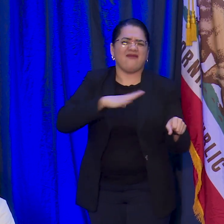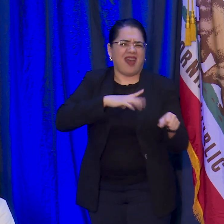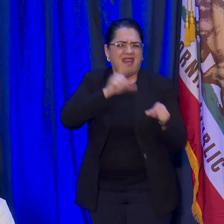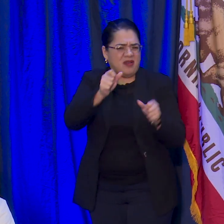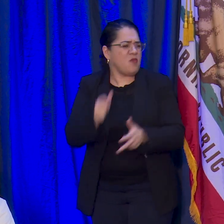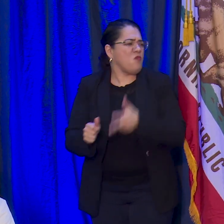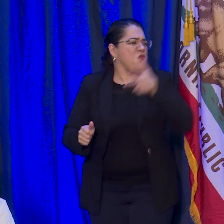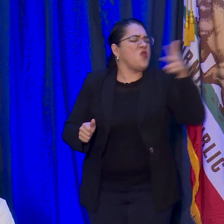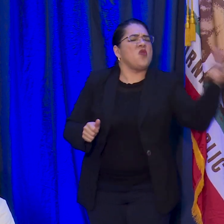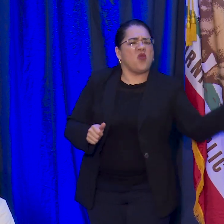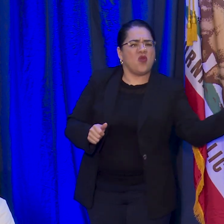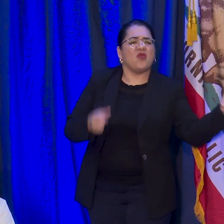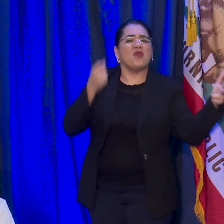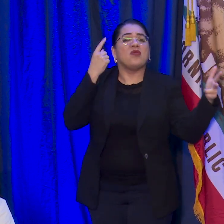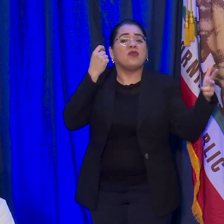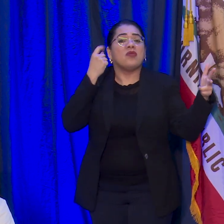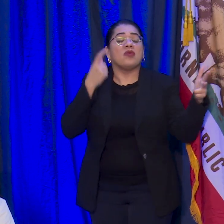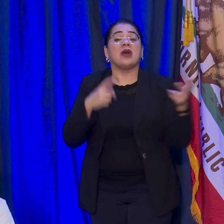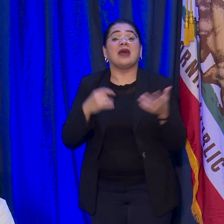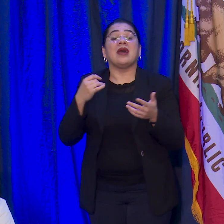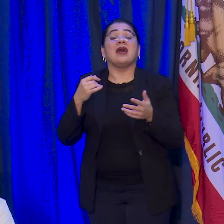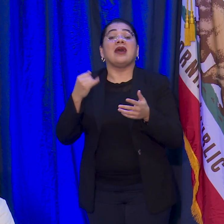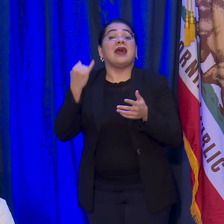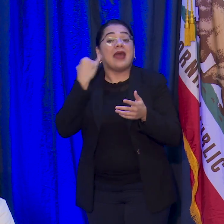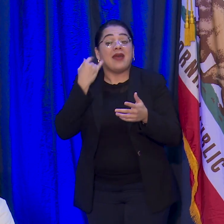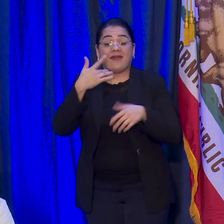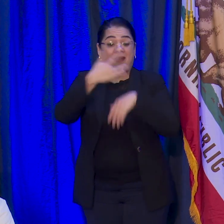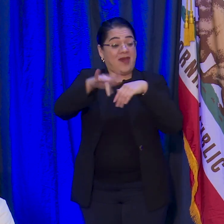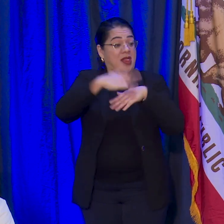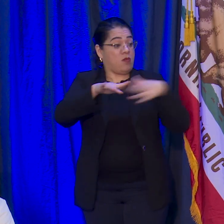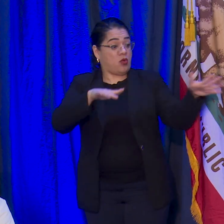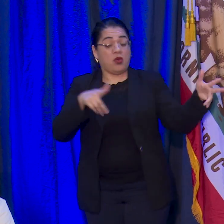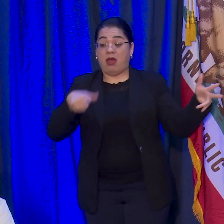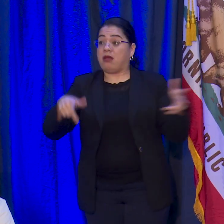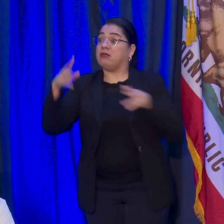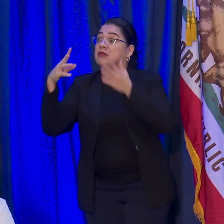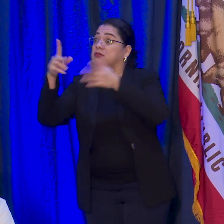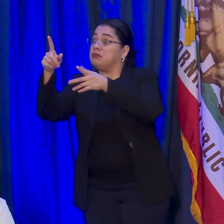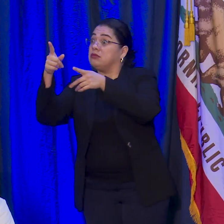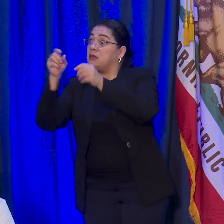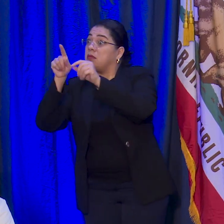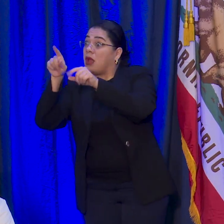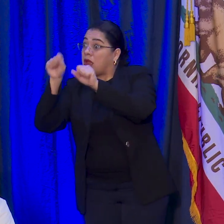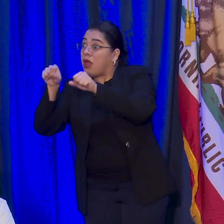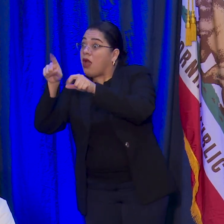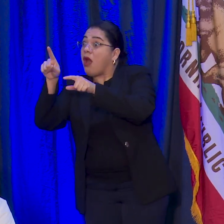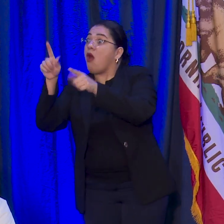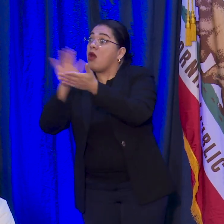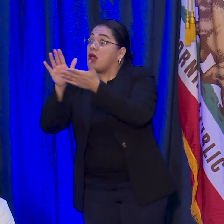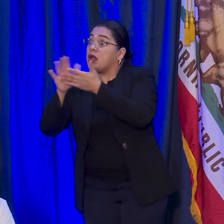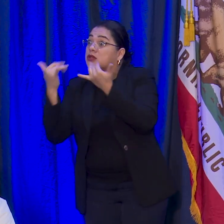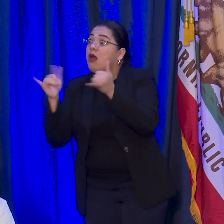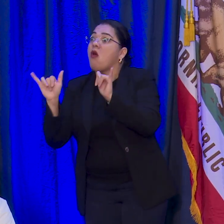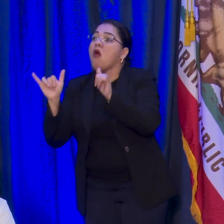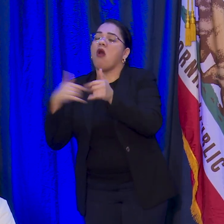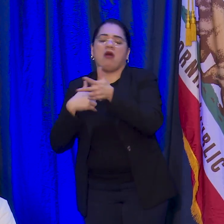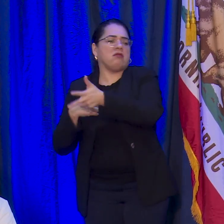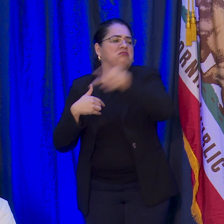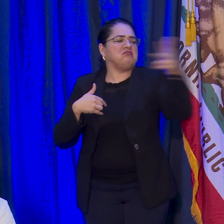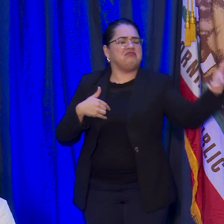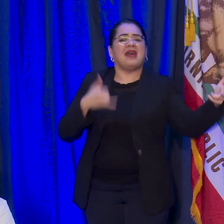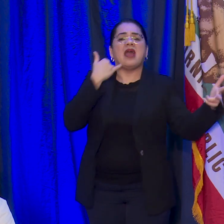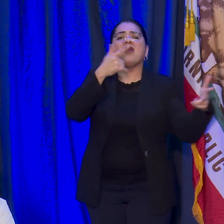sweeping. We just are not ticketing if you can't move your car, just to be very clear. But there is going to be a change to